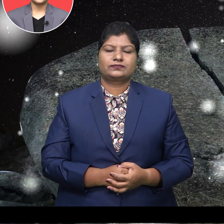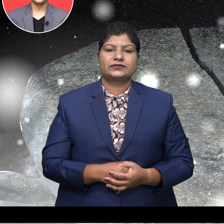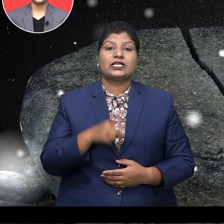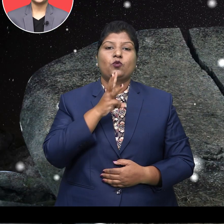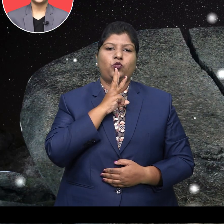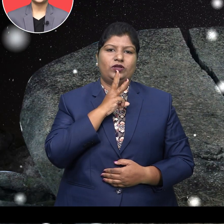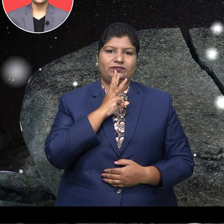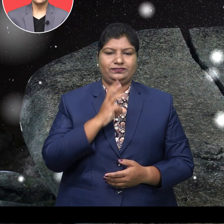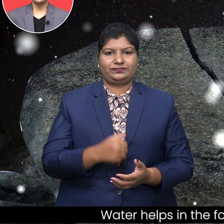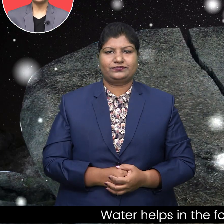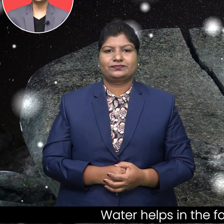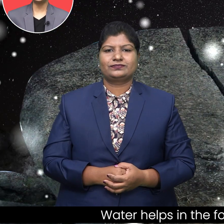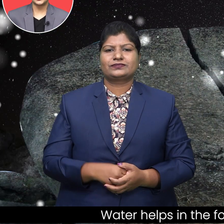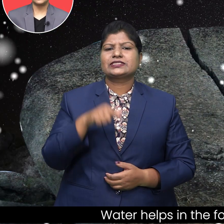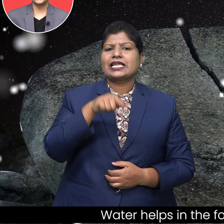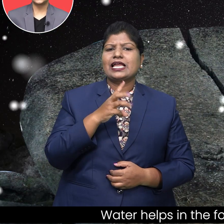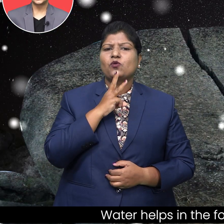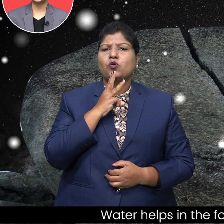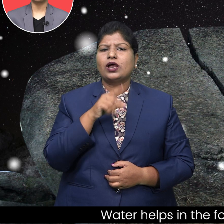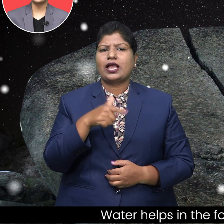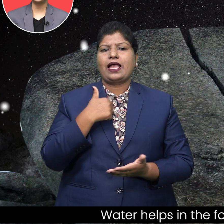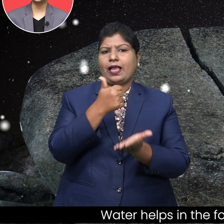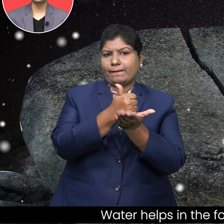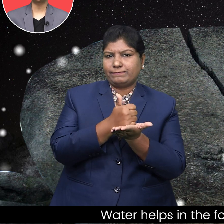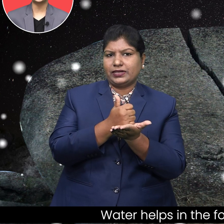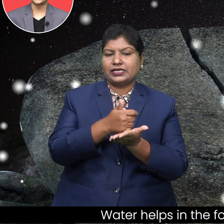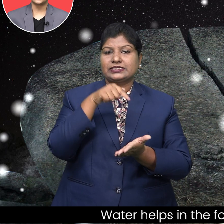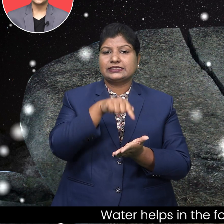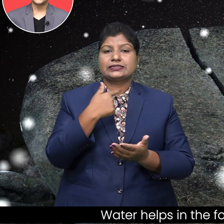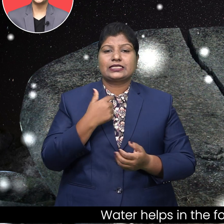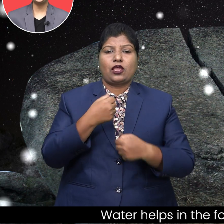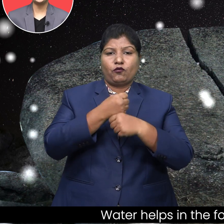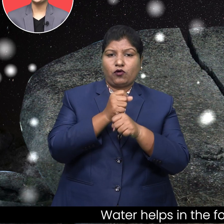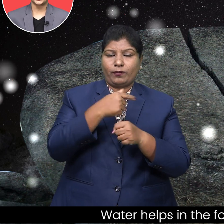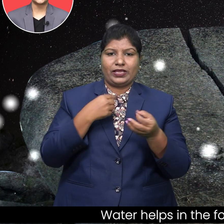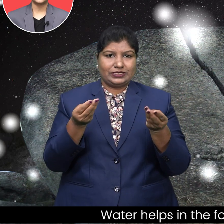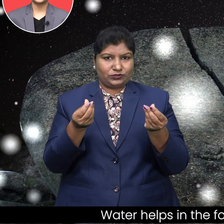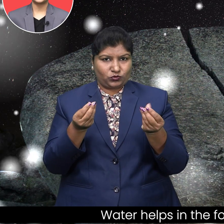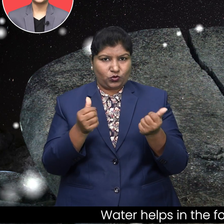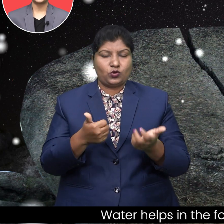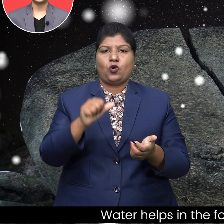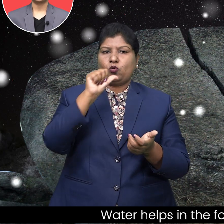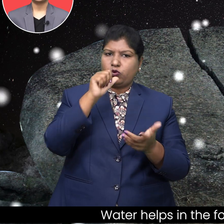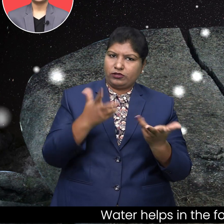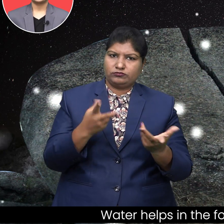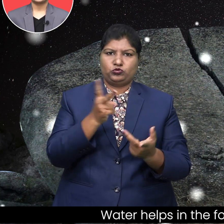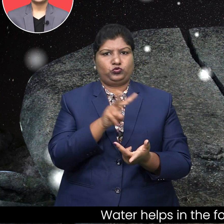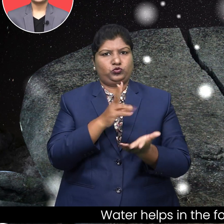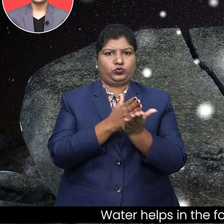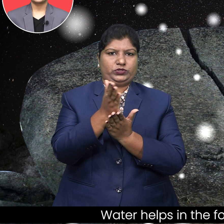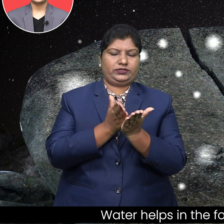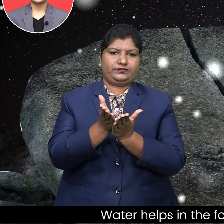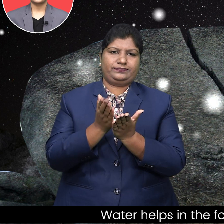Water. Water helps in the formation of soil in two ways.